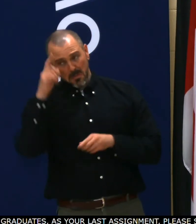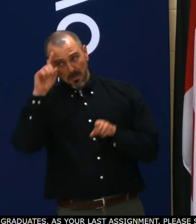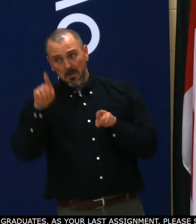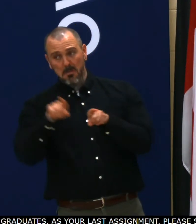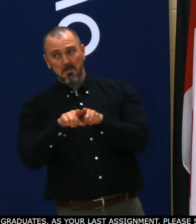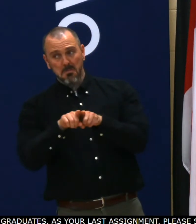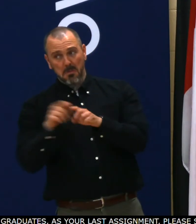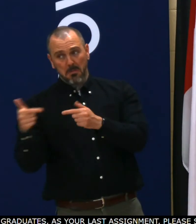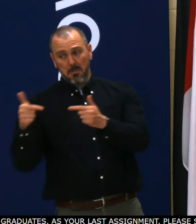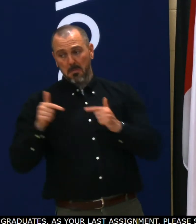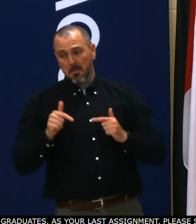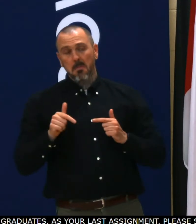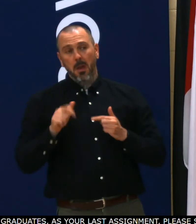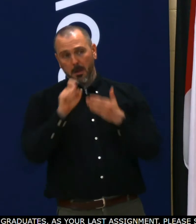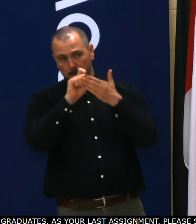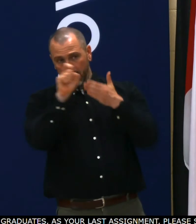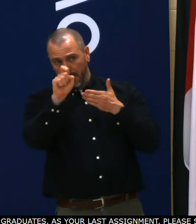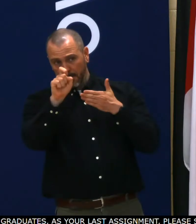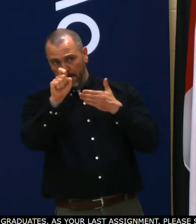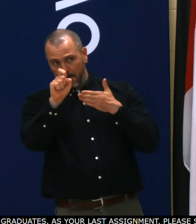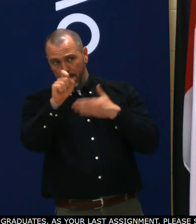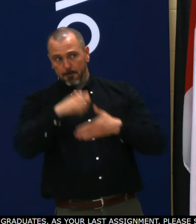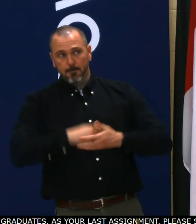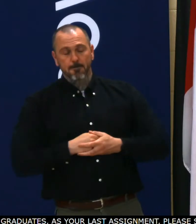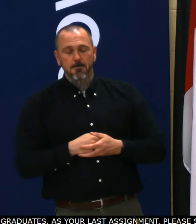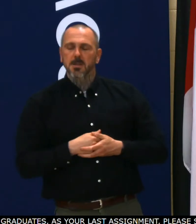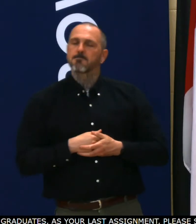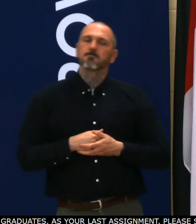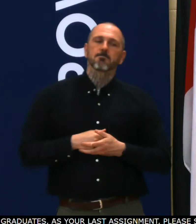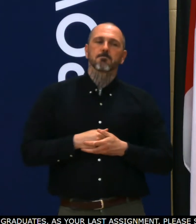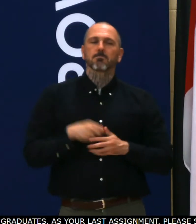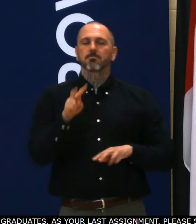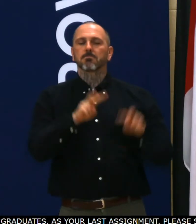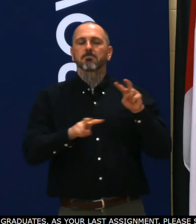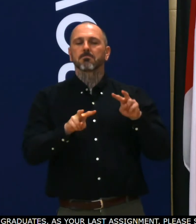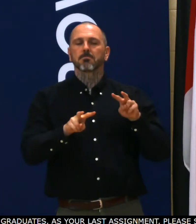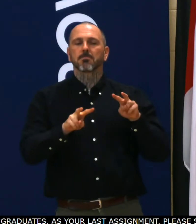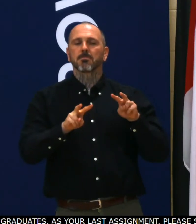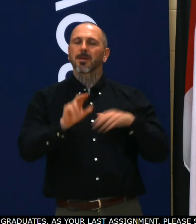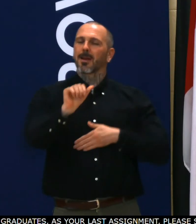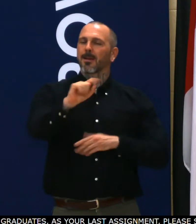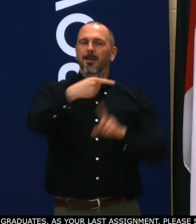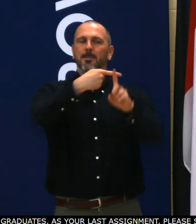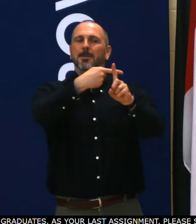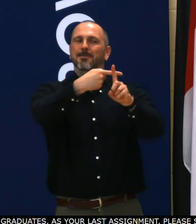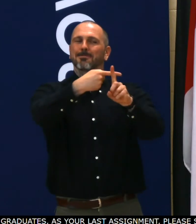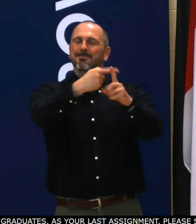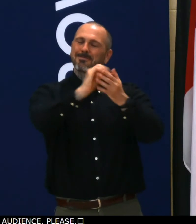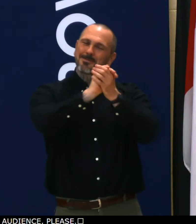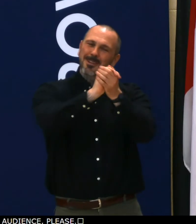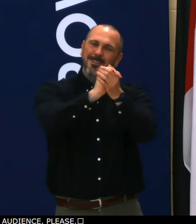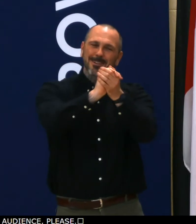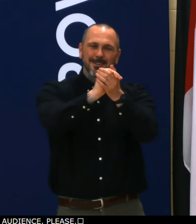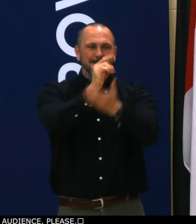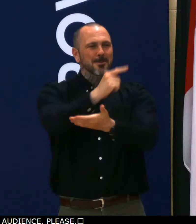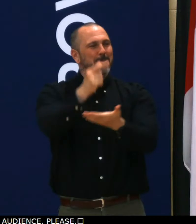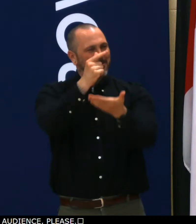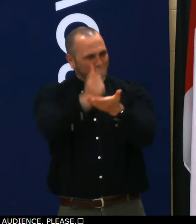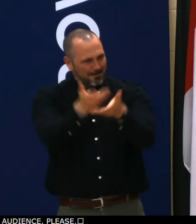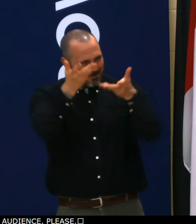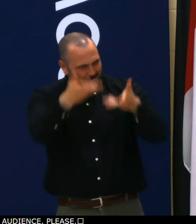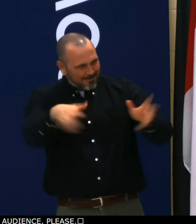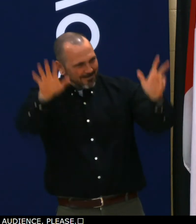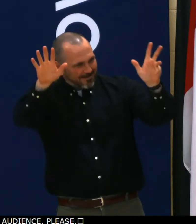mark. And I think they deserve an A+. Congratulations, you've now completed all your assignments. You can now graduate. Well